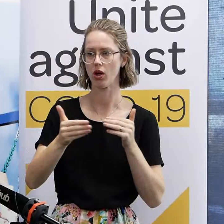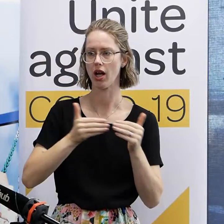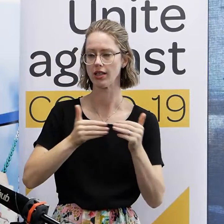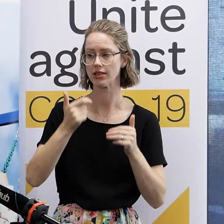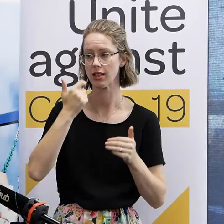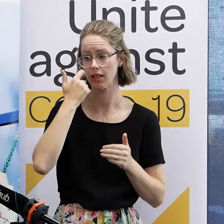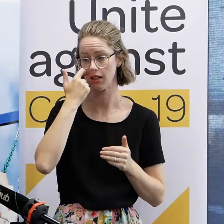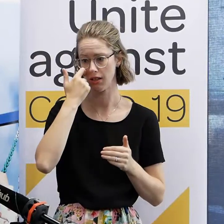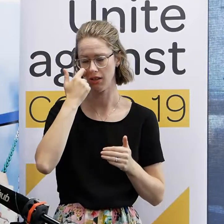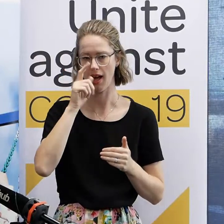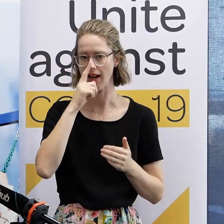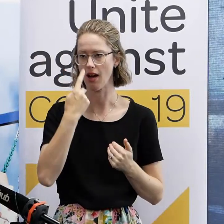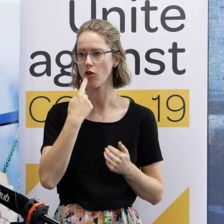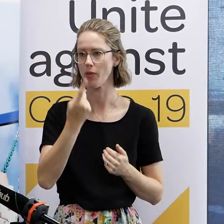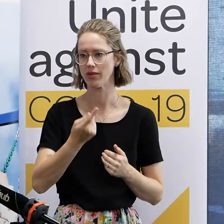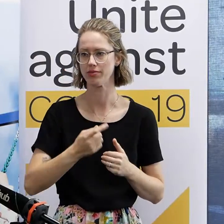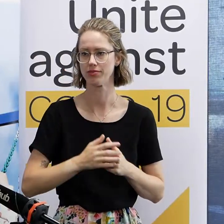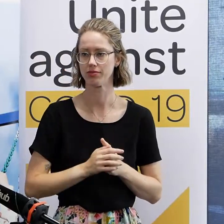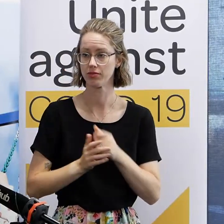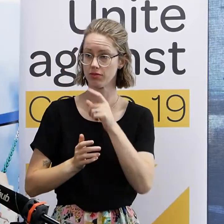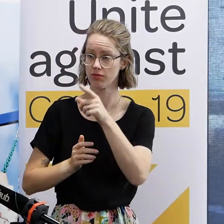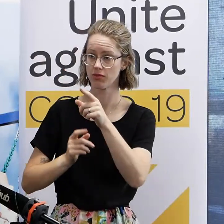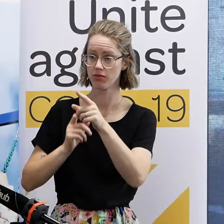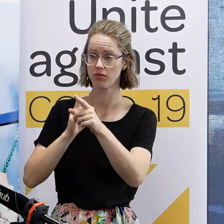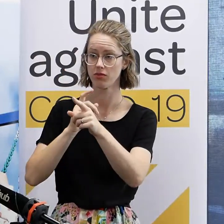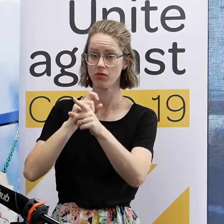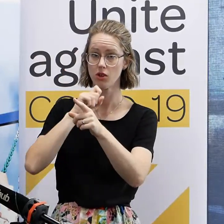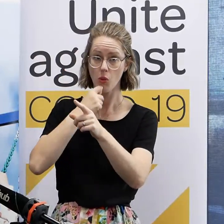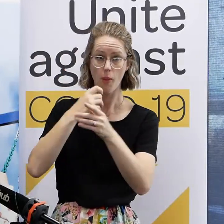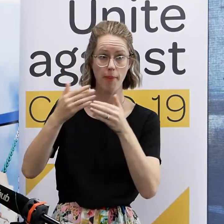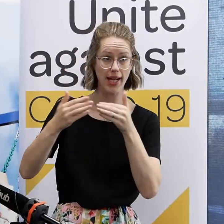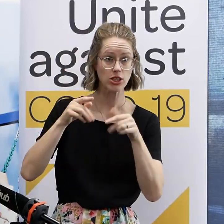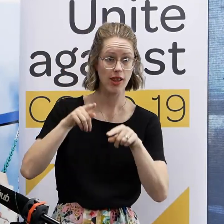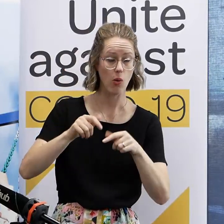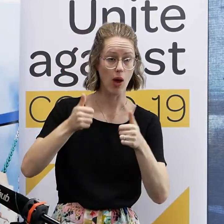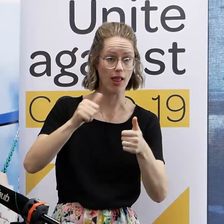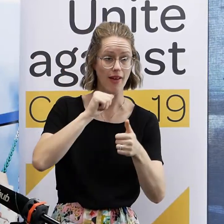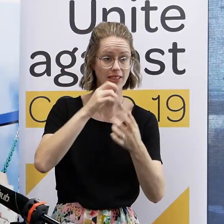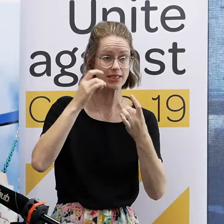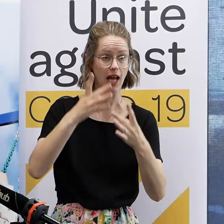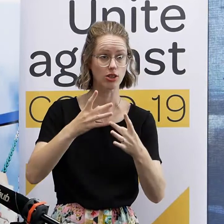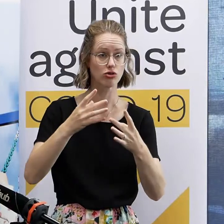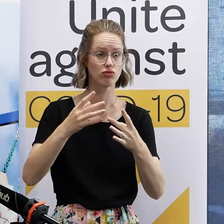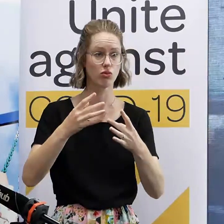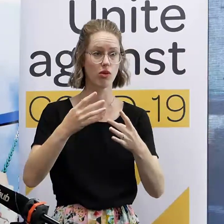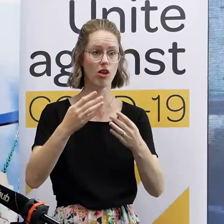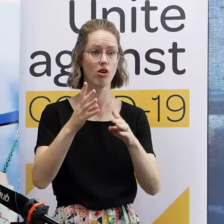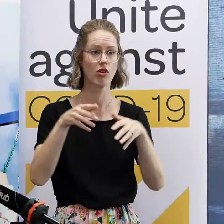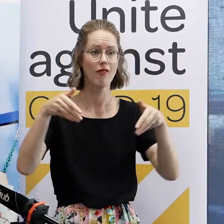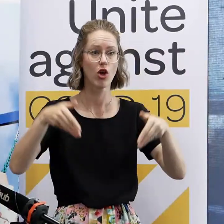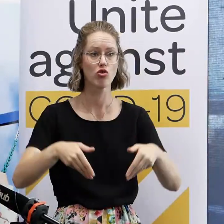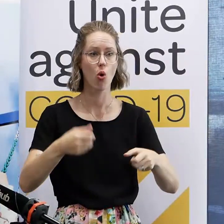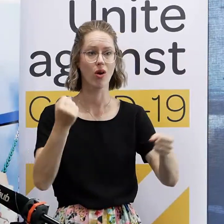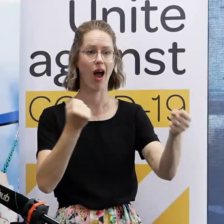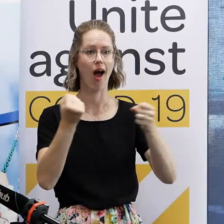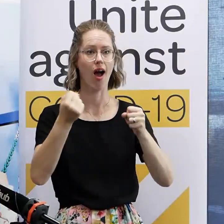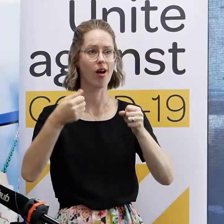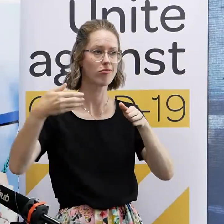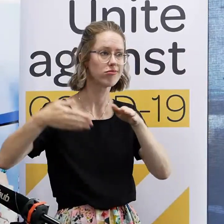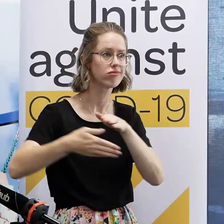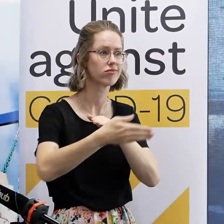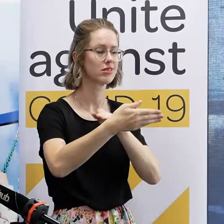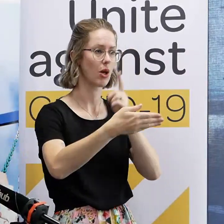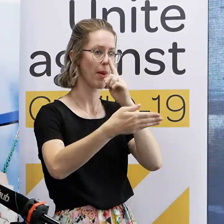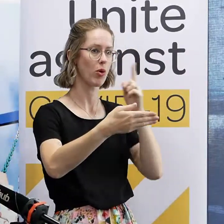I can't really make a comment on that. But are you going to manage those if they do start driving past with funeral processions and